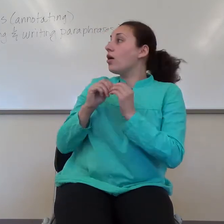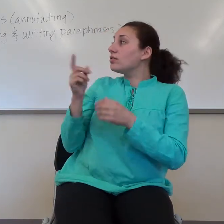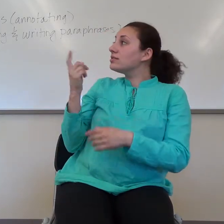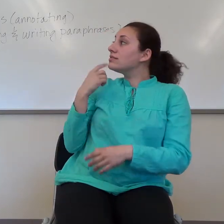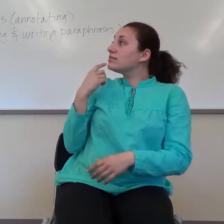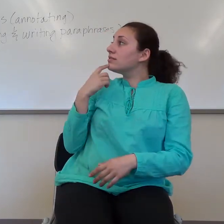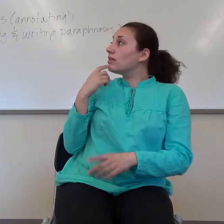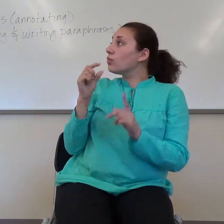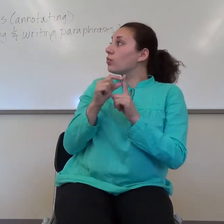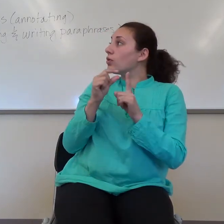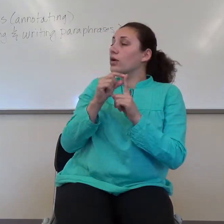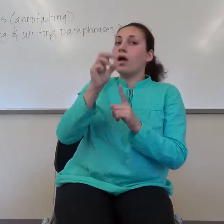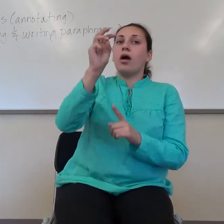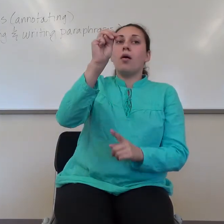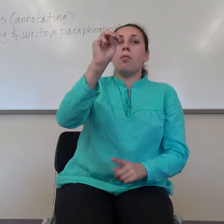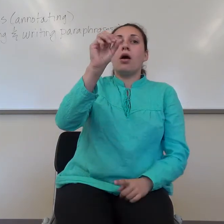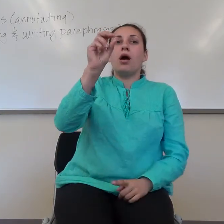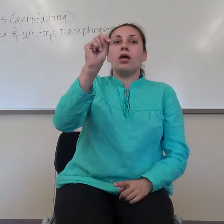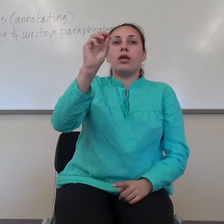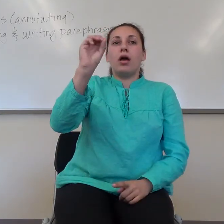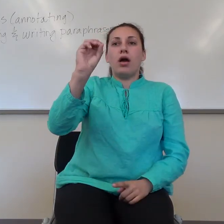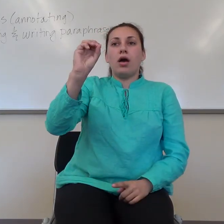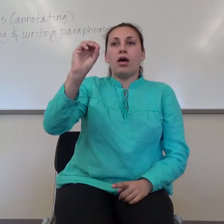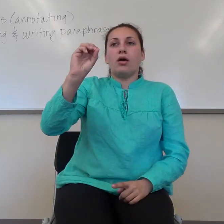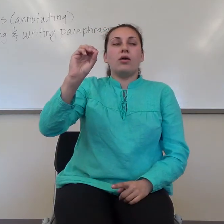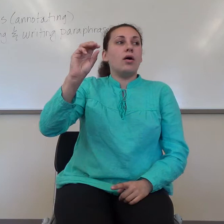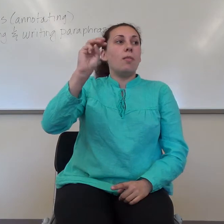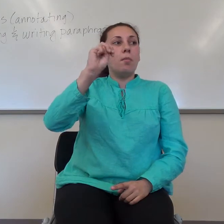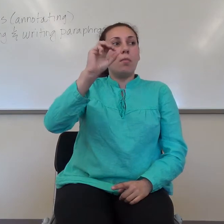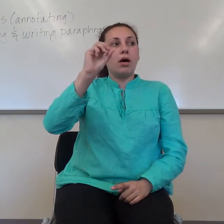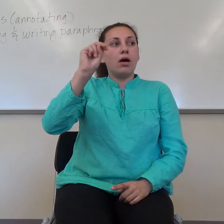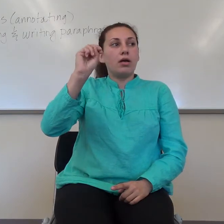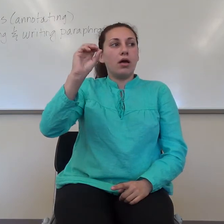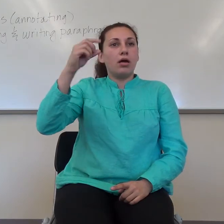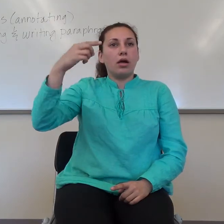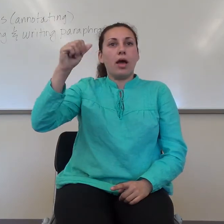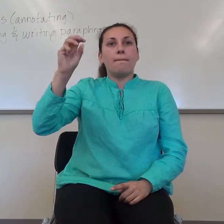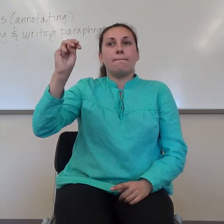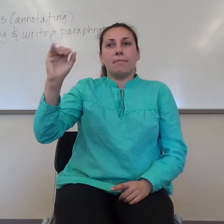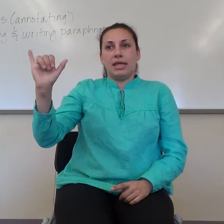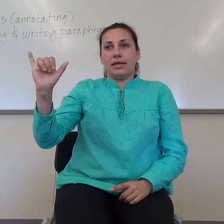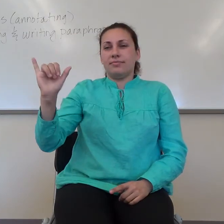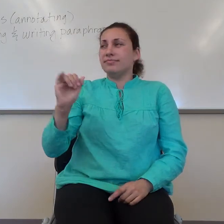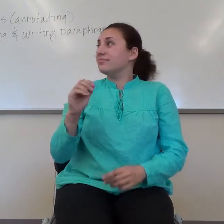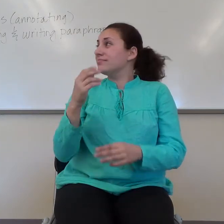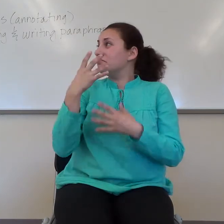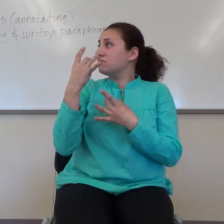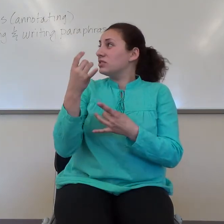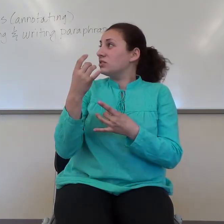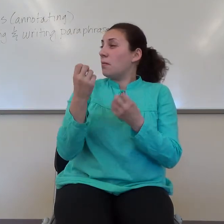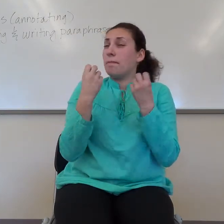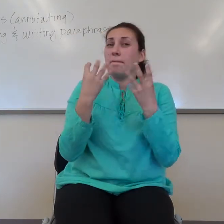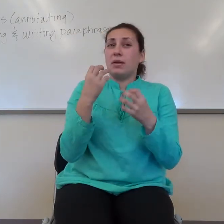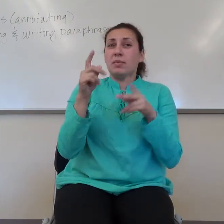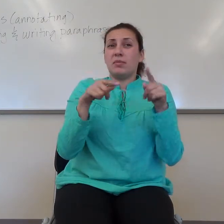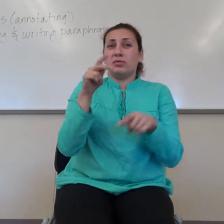one, it was interesting how many people circled A on this. Did we ever talk about